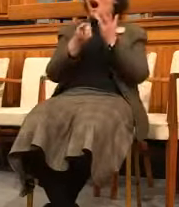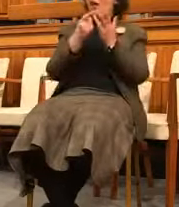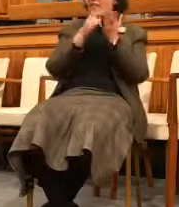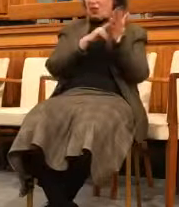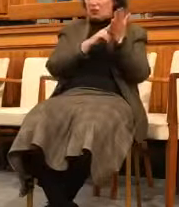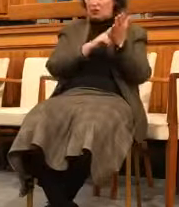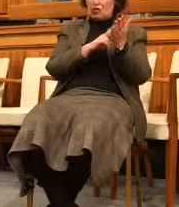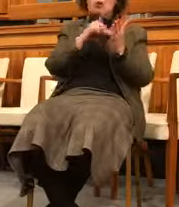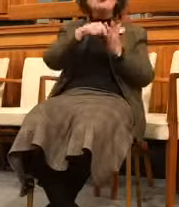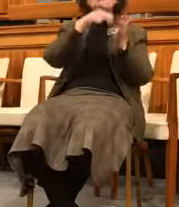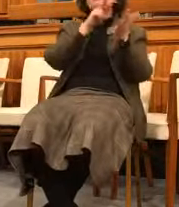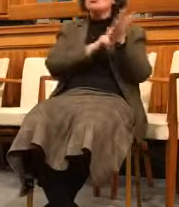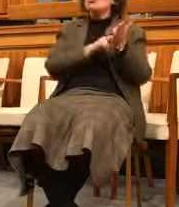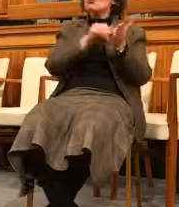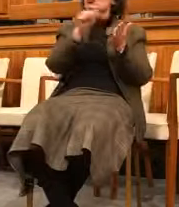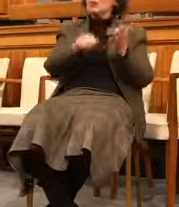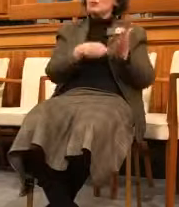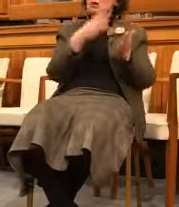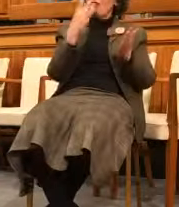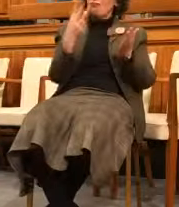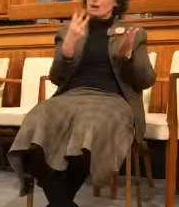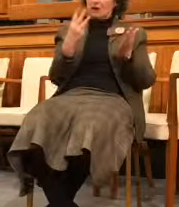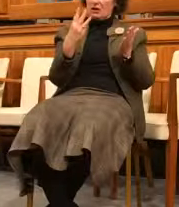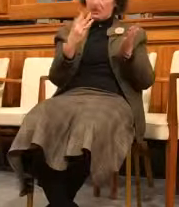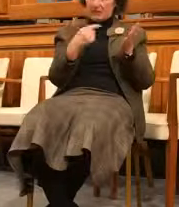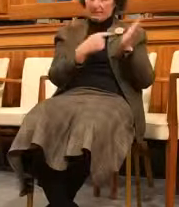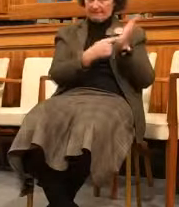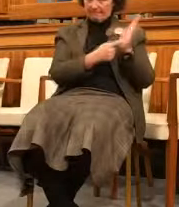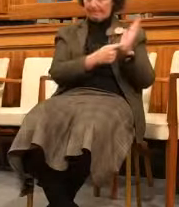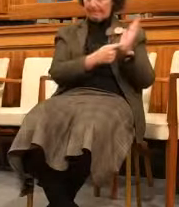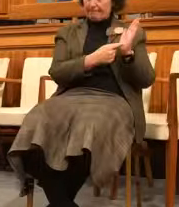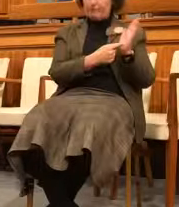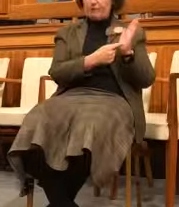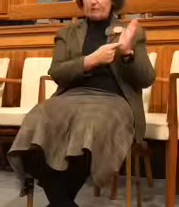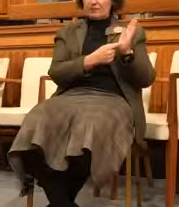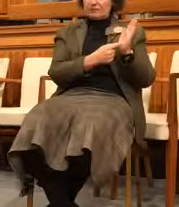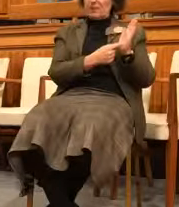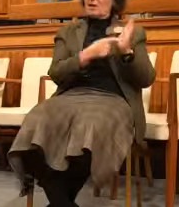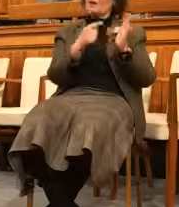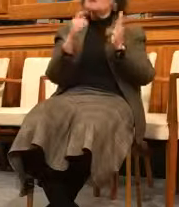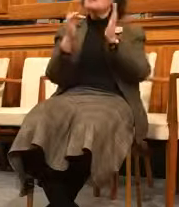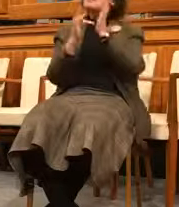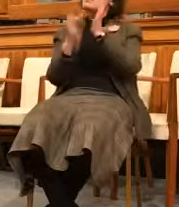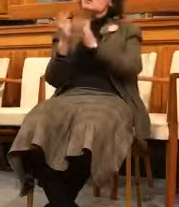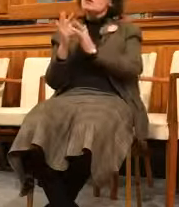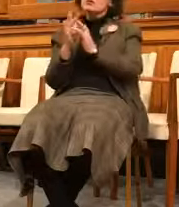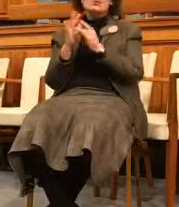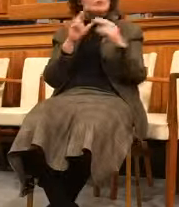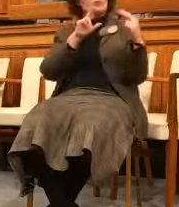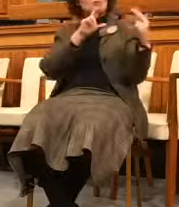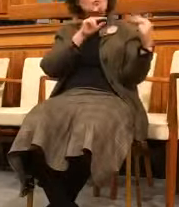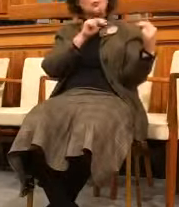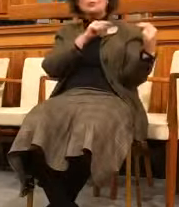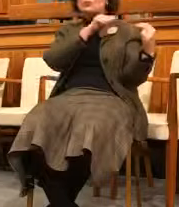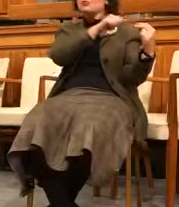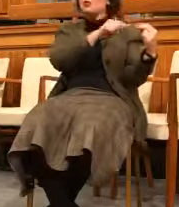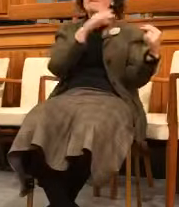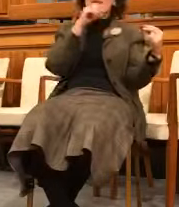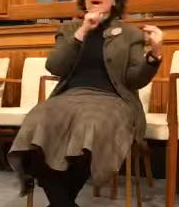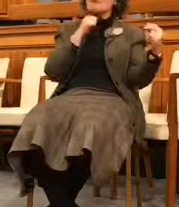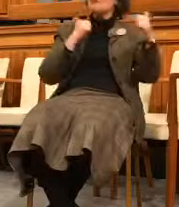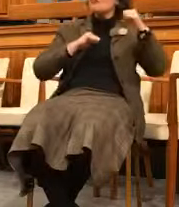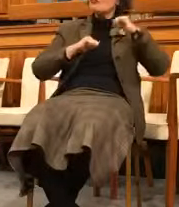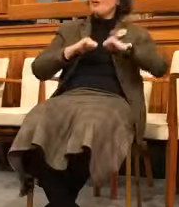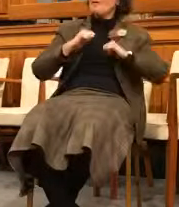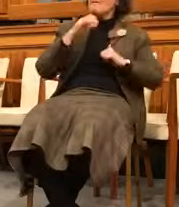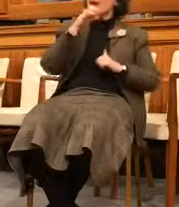3, for example. And here is John, Christ, speaking to a proud Pharisee.